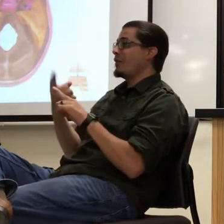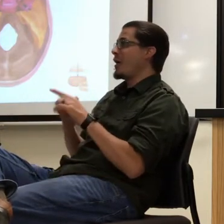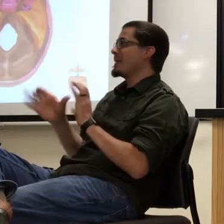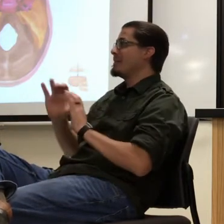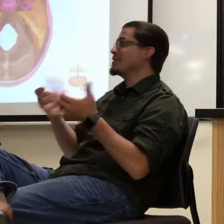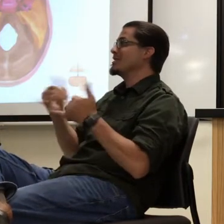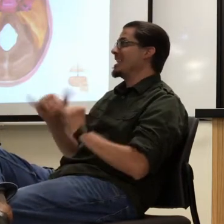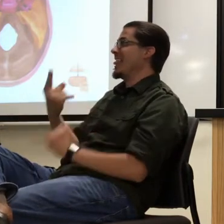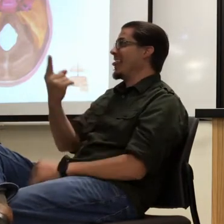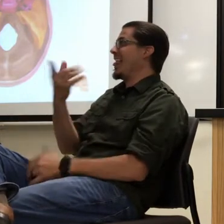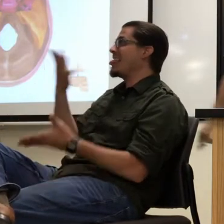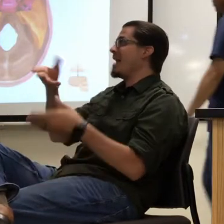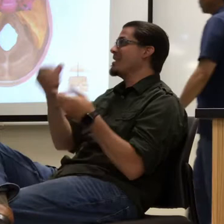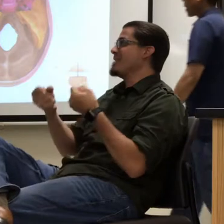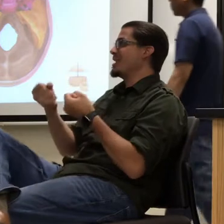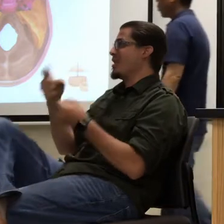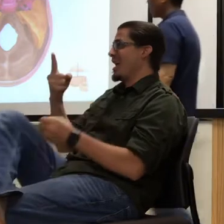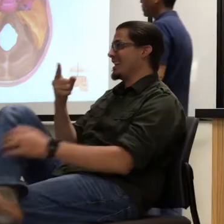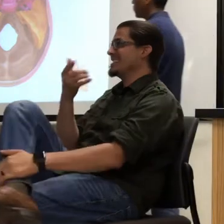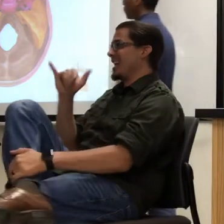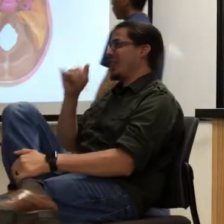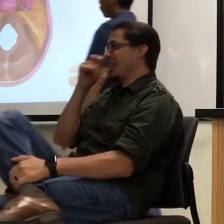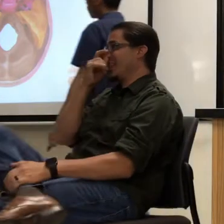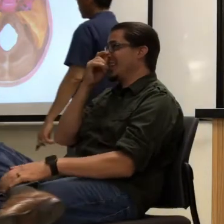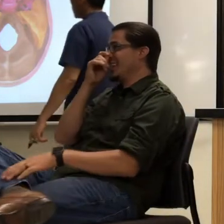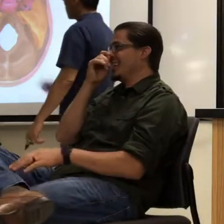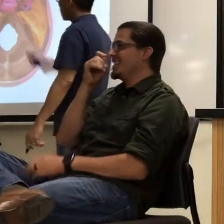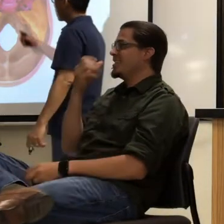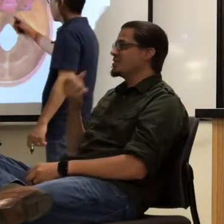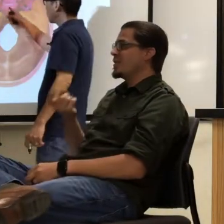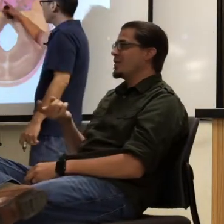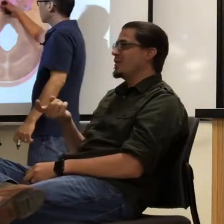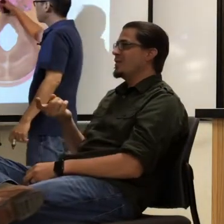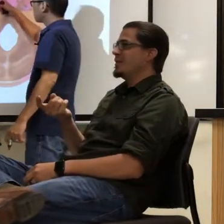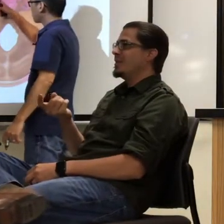My V1, 2, 3 kind of got off a little bit, but I'm pointing to the 3